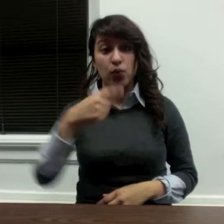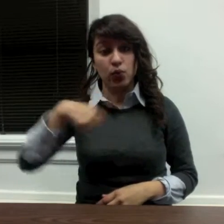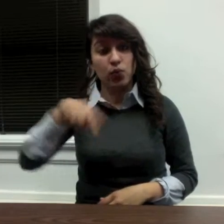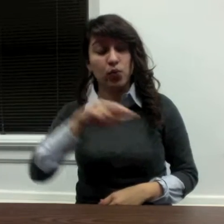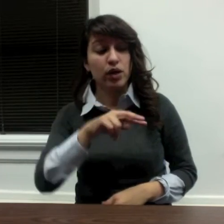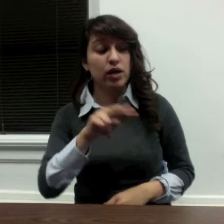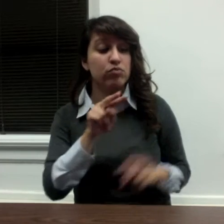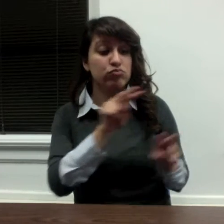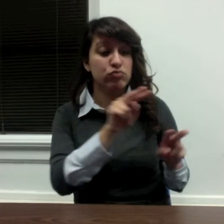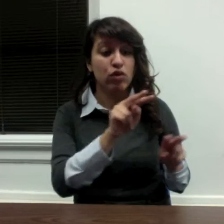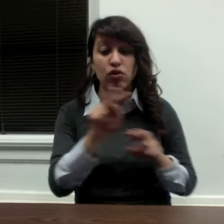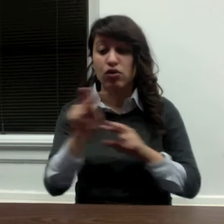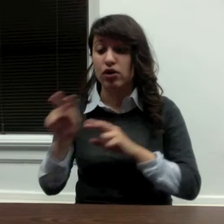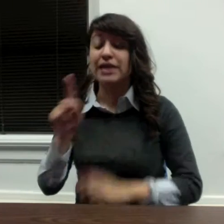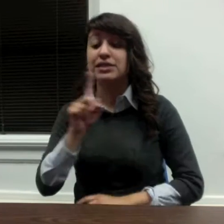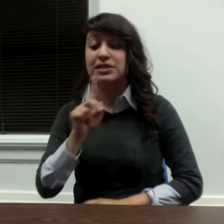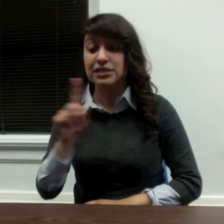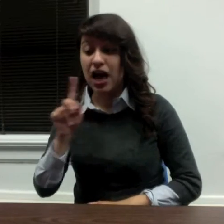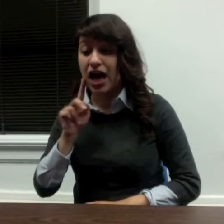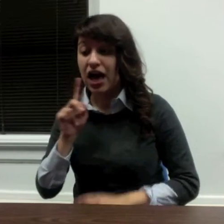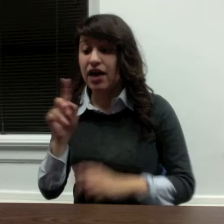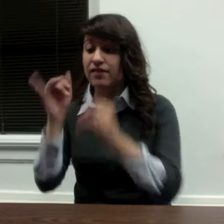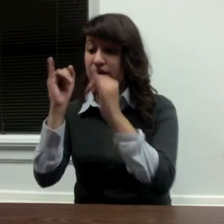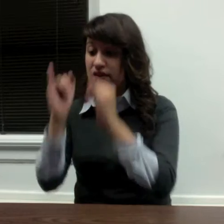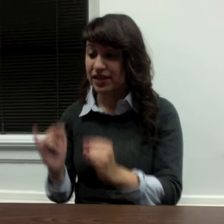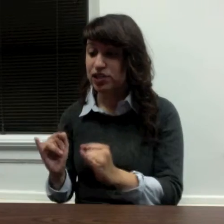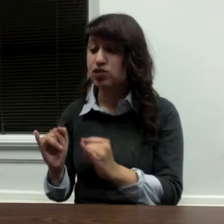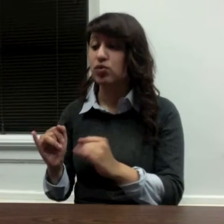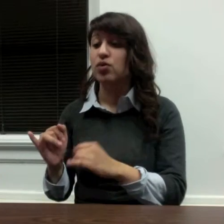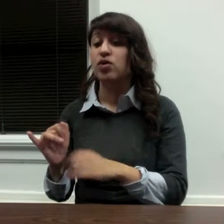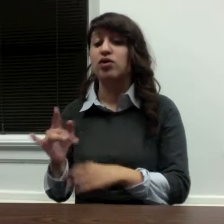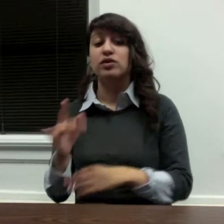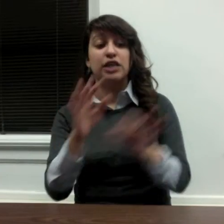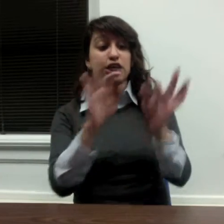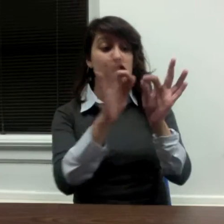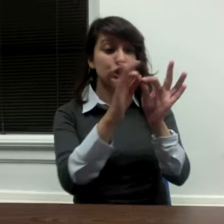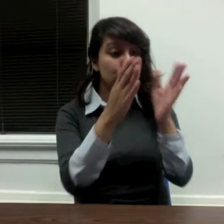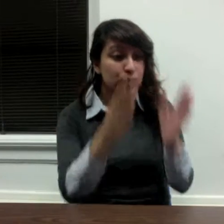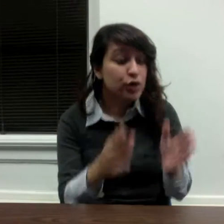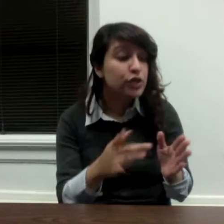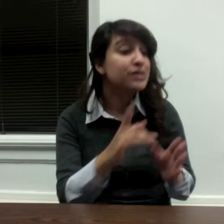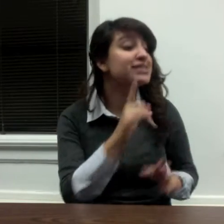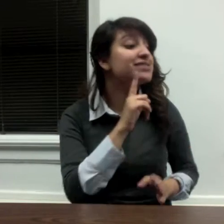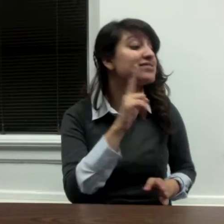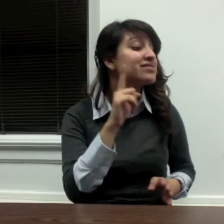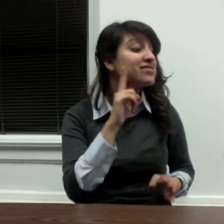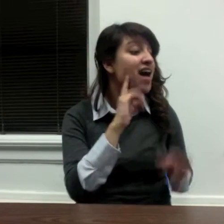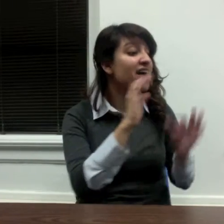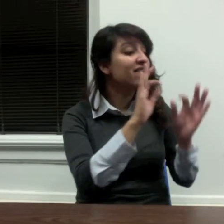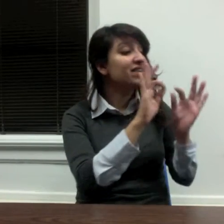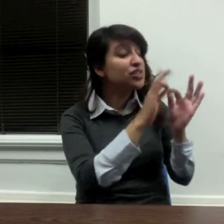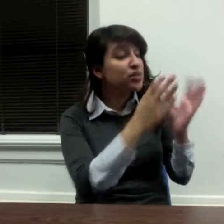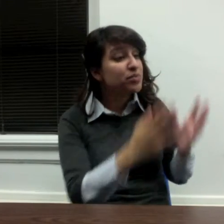interpreters, deaf interpreters, interpreter education programs,